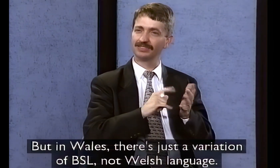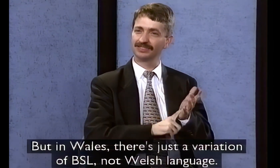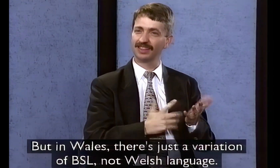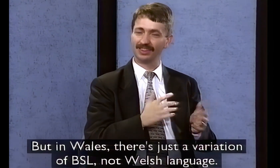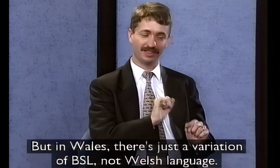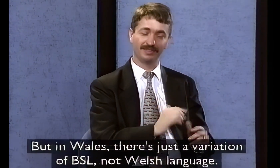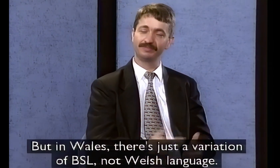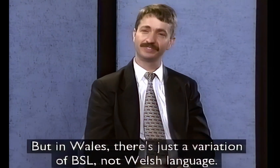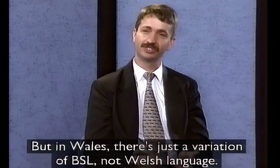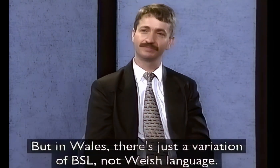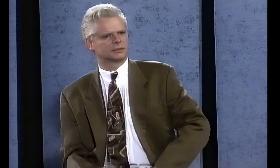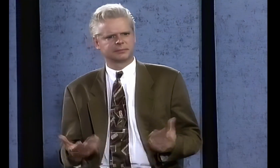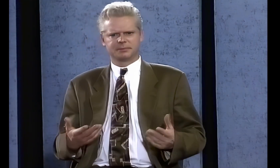BSL used in Wales.